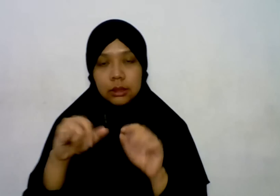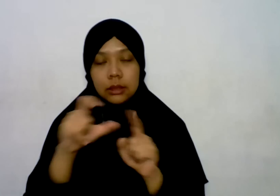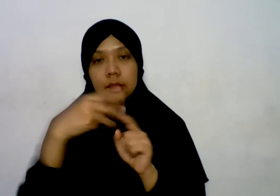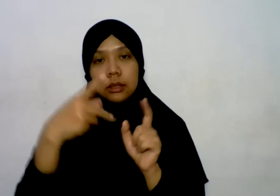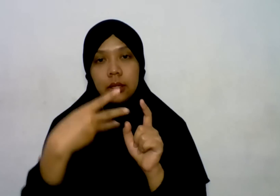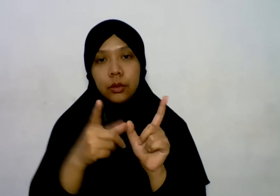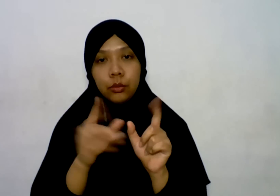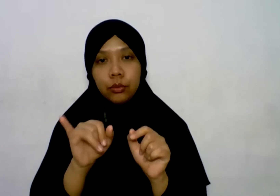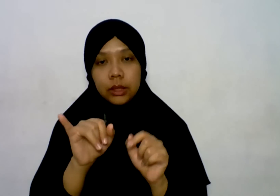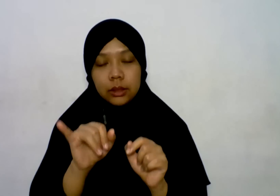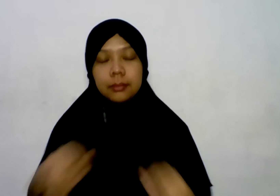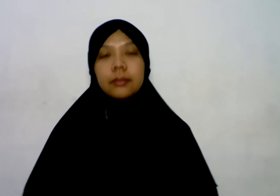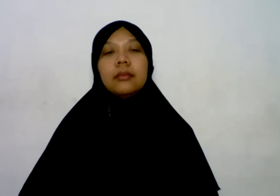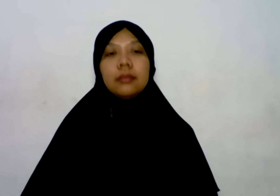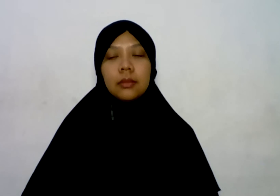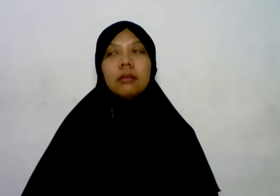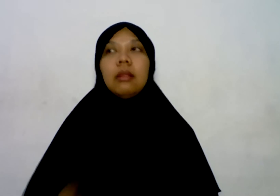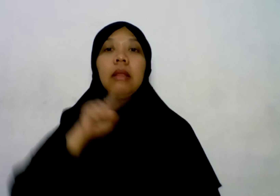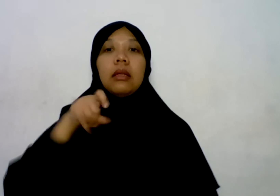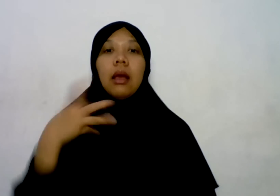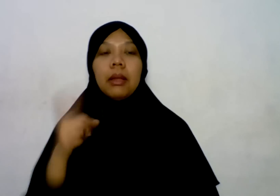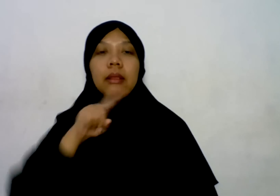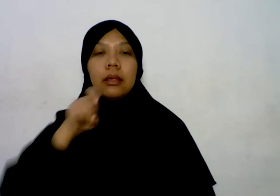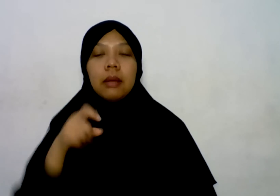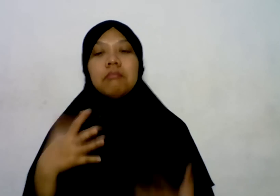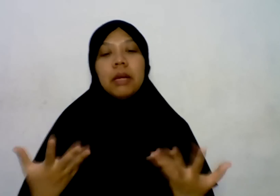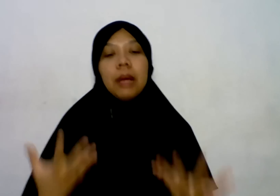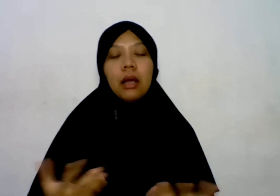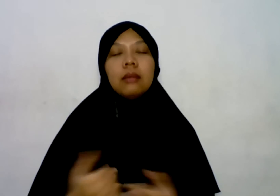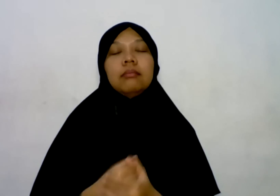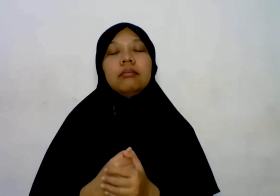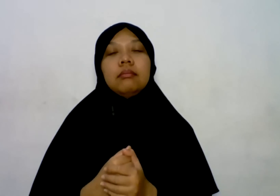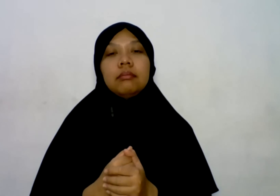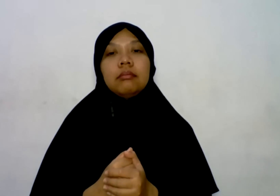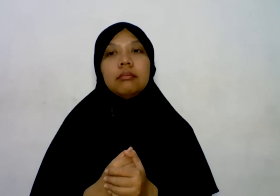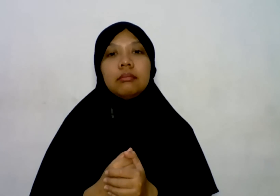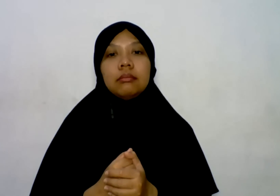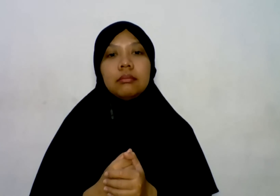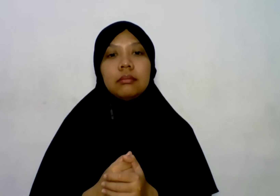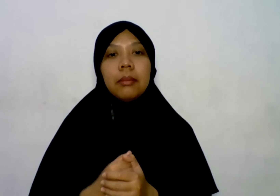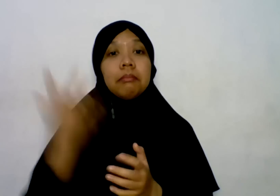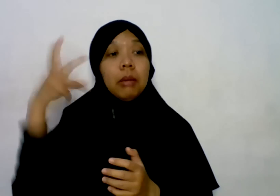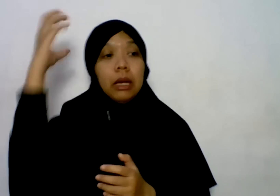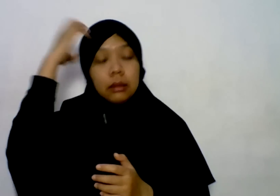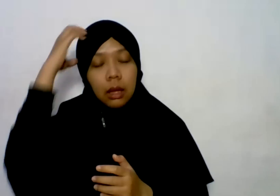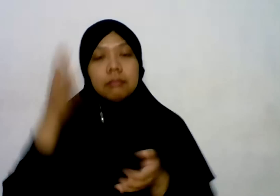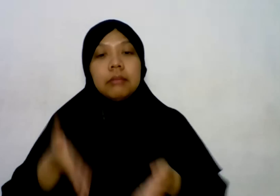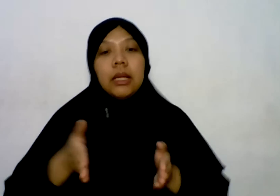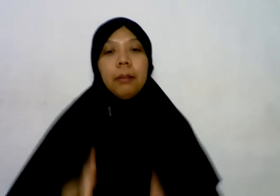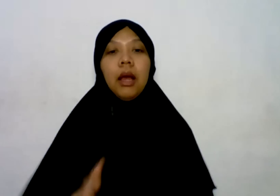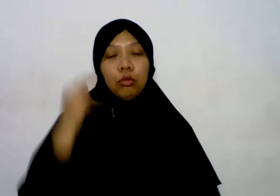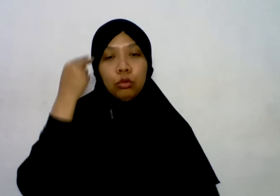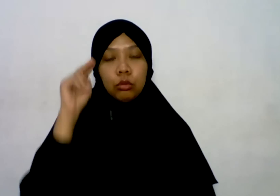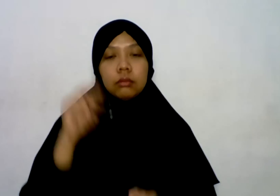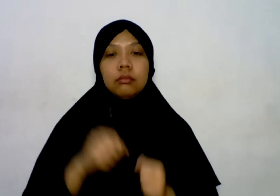planning to provide inclusive employment for persons with disabilities in Indonesia, since we already